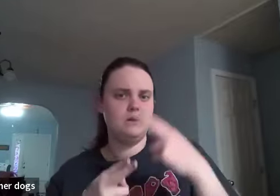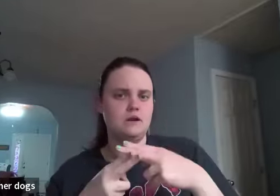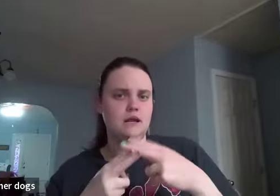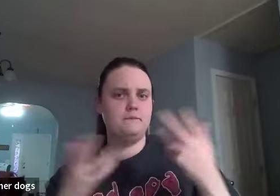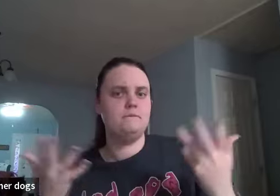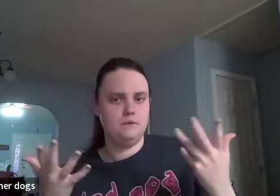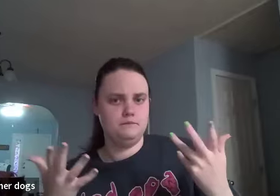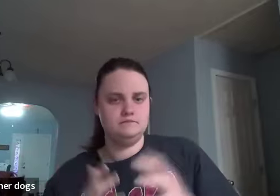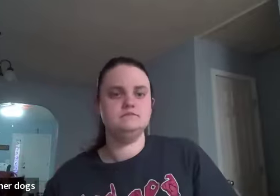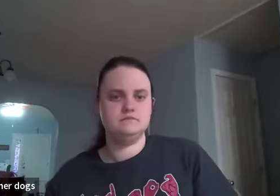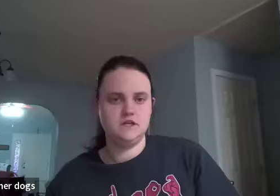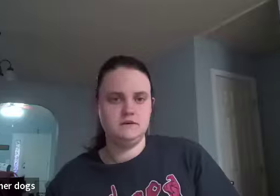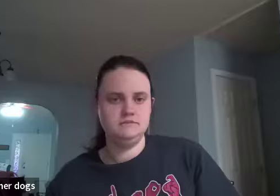Your name, what? Okay.